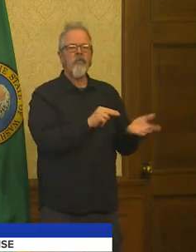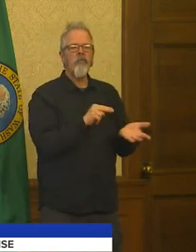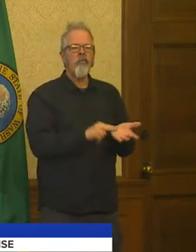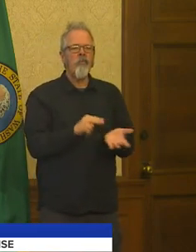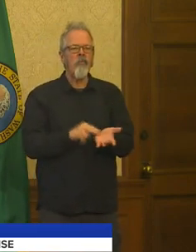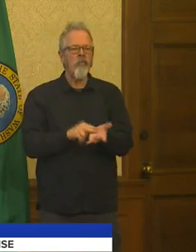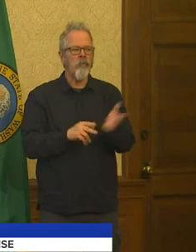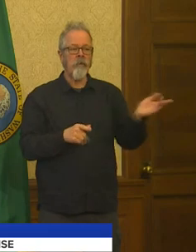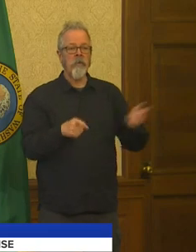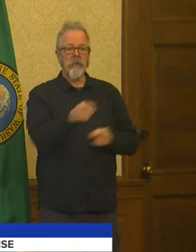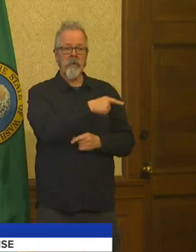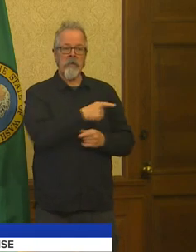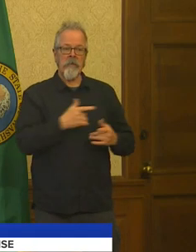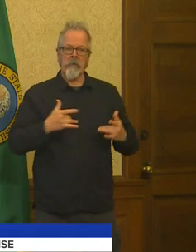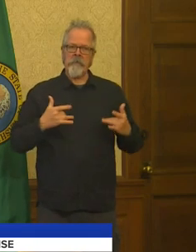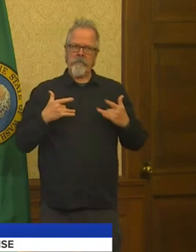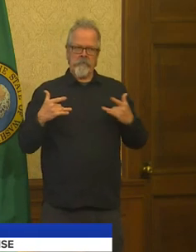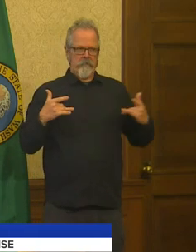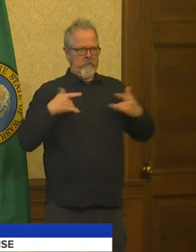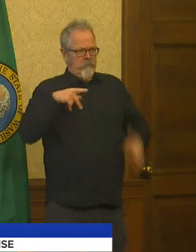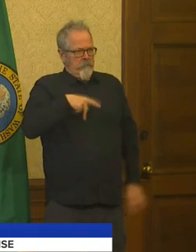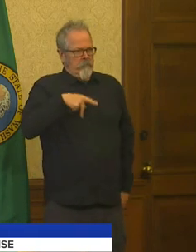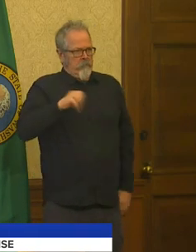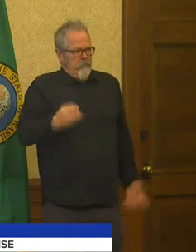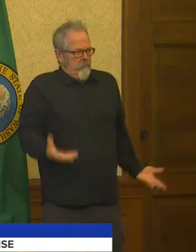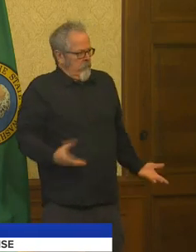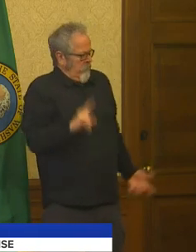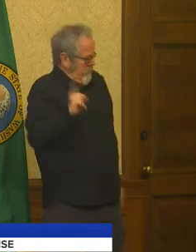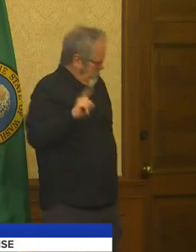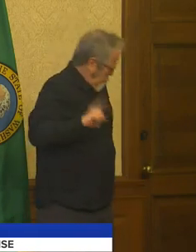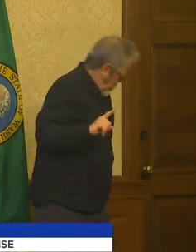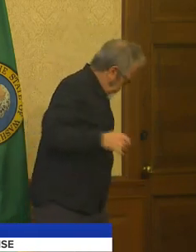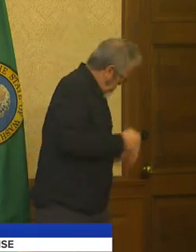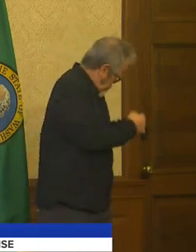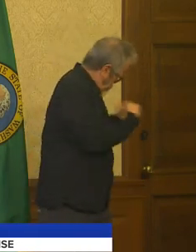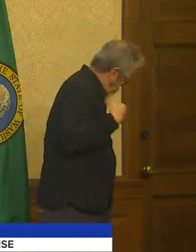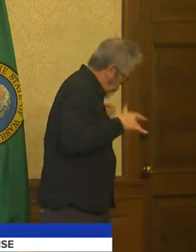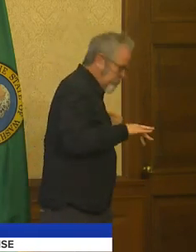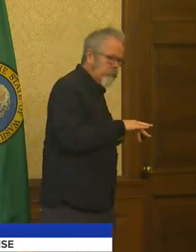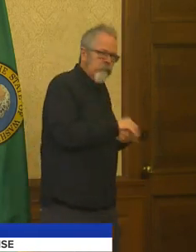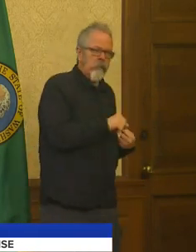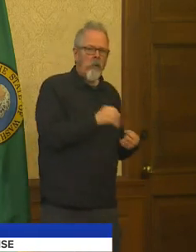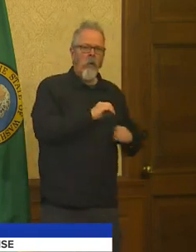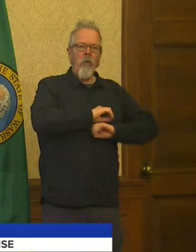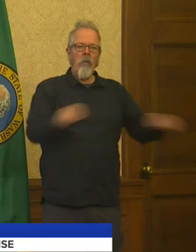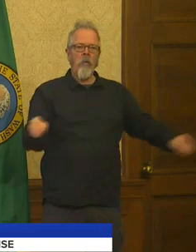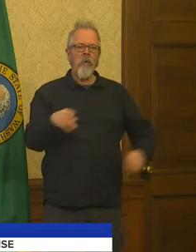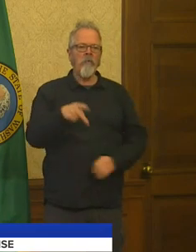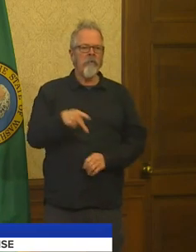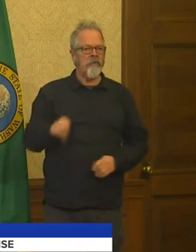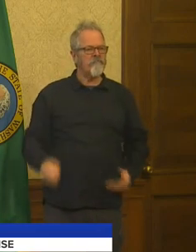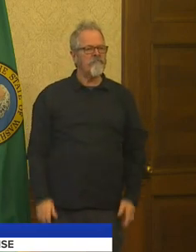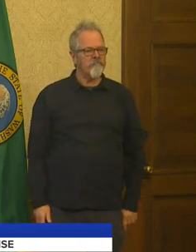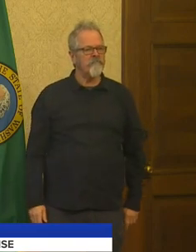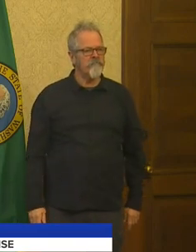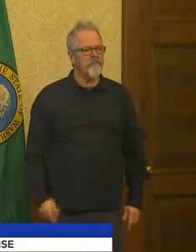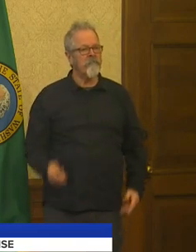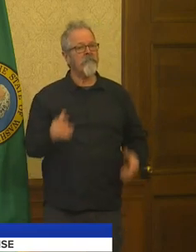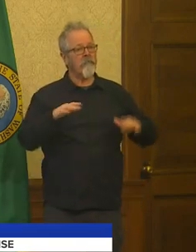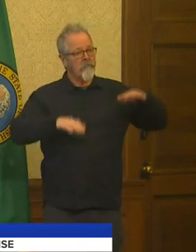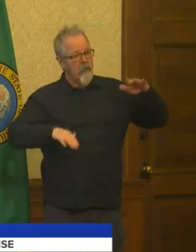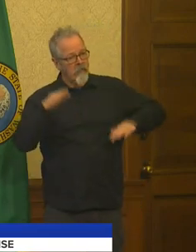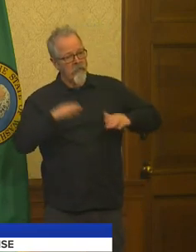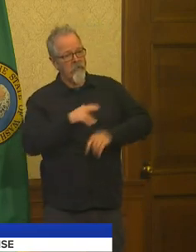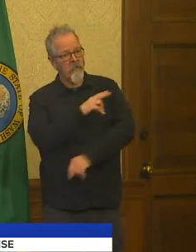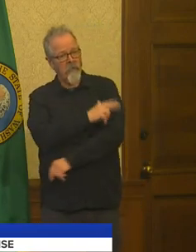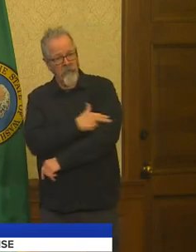do reopen some of the surgeries, both from the revenue standpoint from hospitals, but obviously for people who'd like to get their